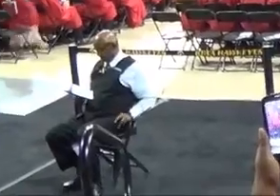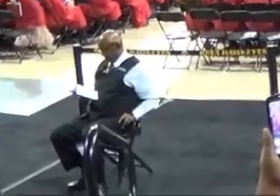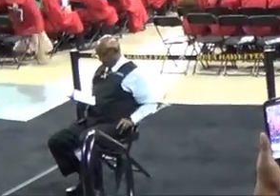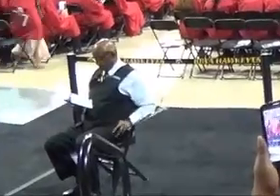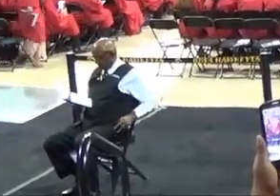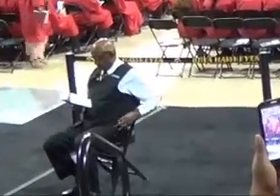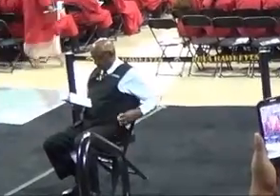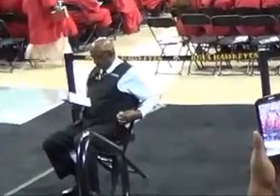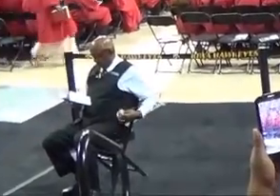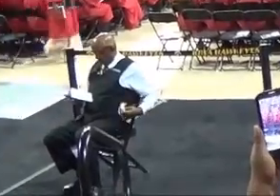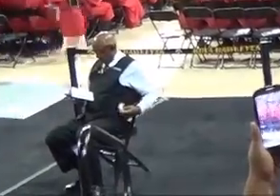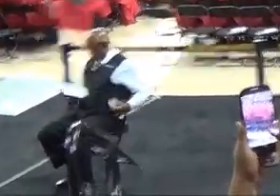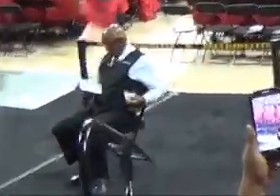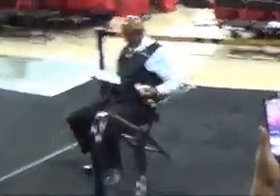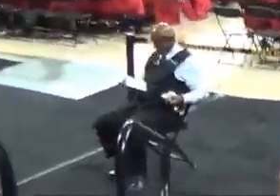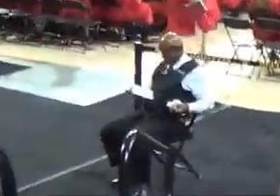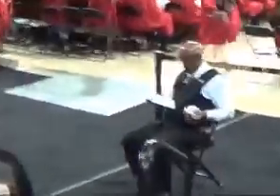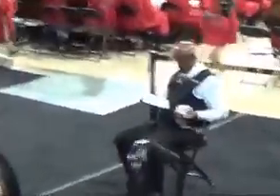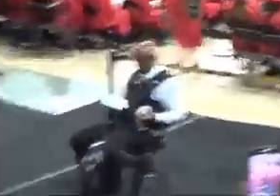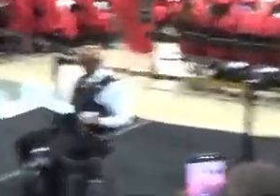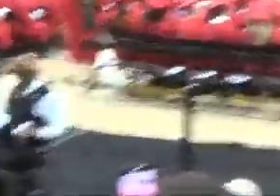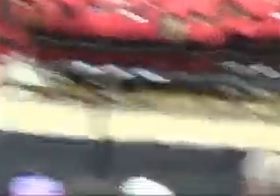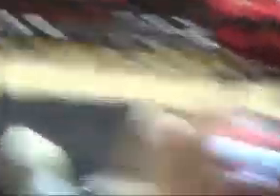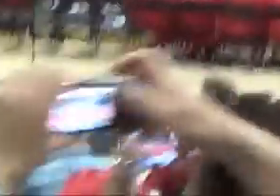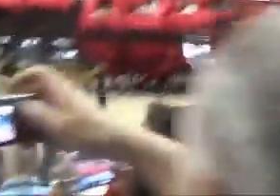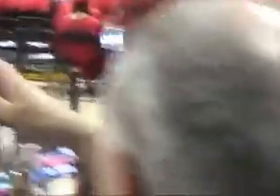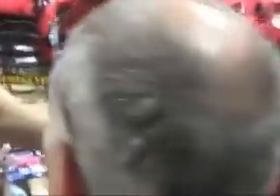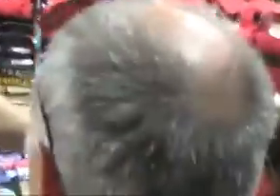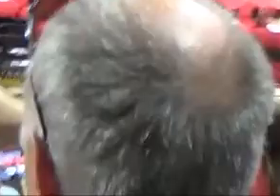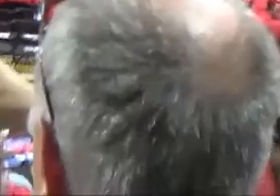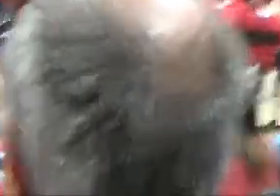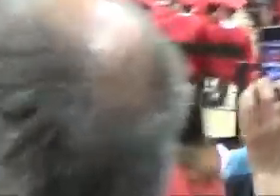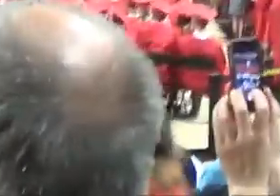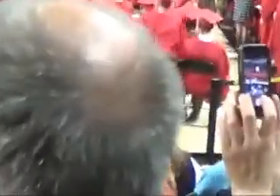song, The Alma Mater.